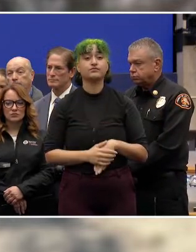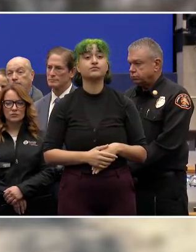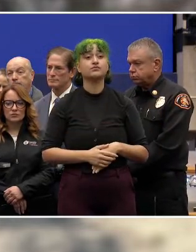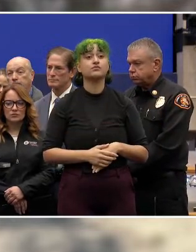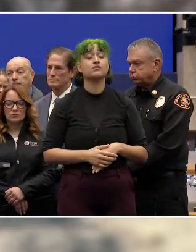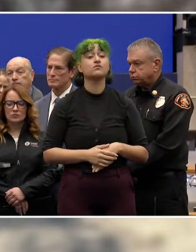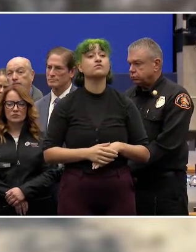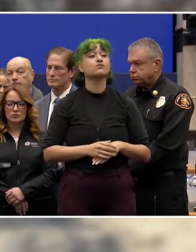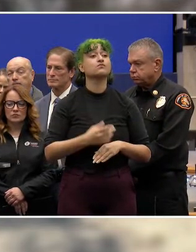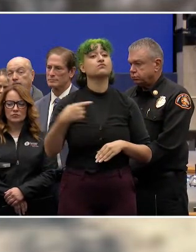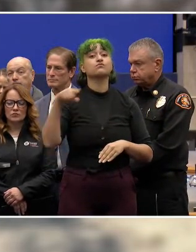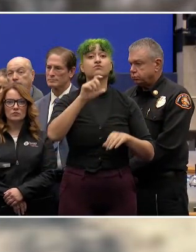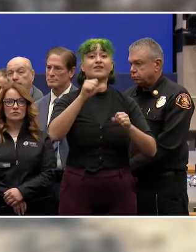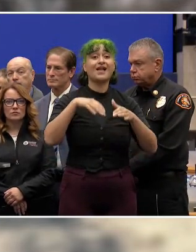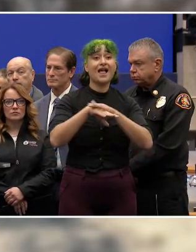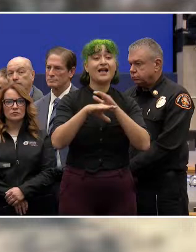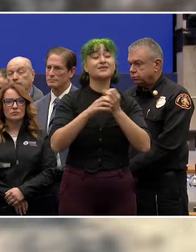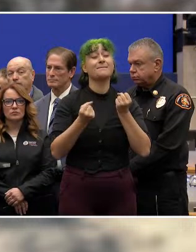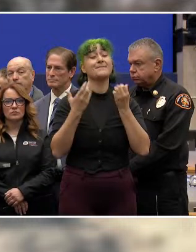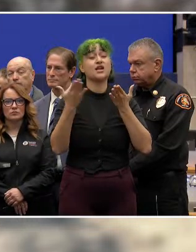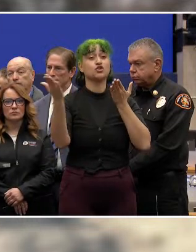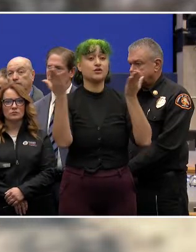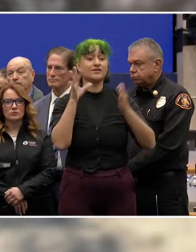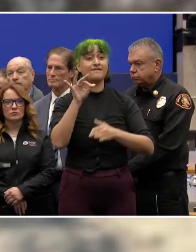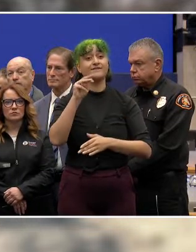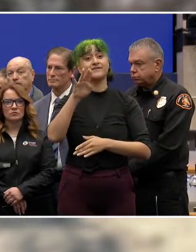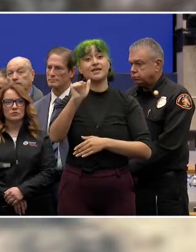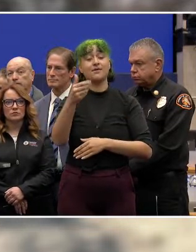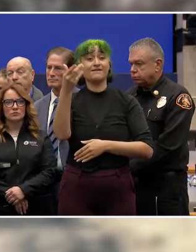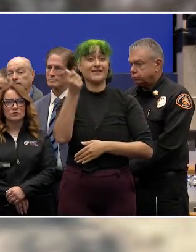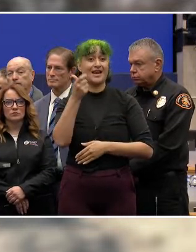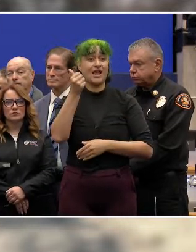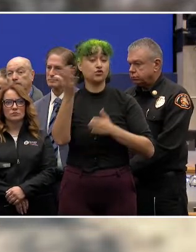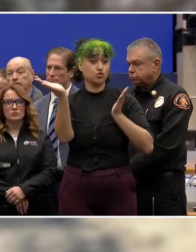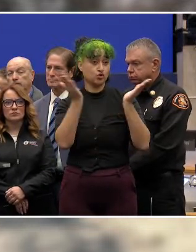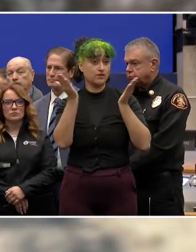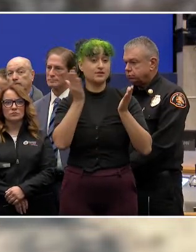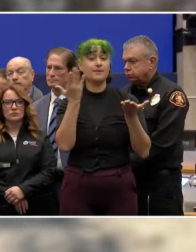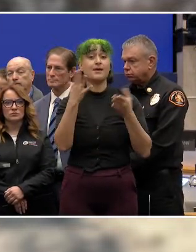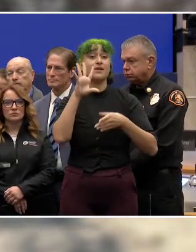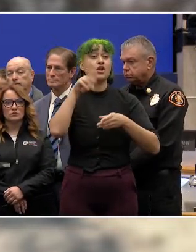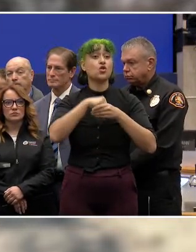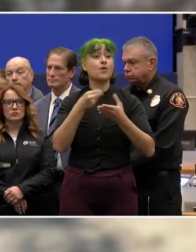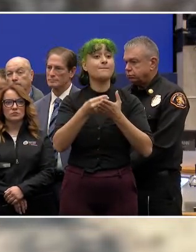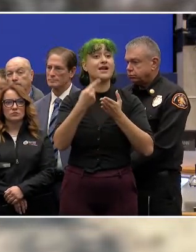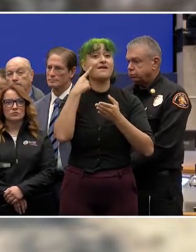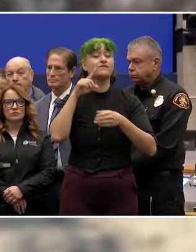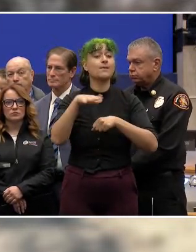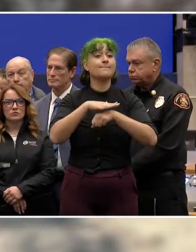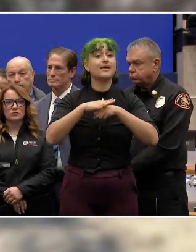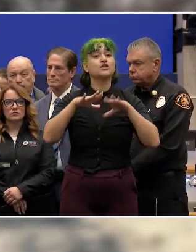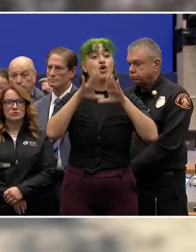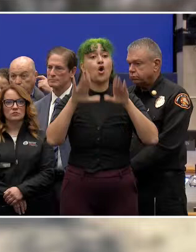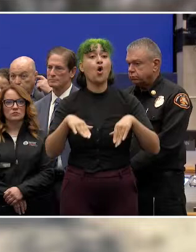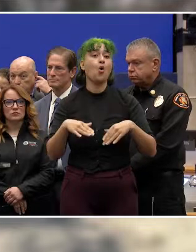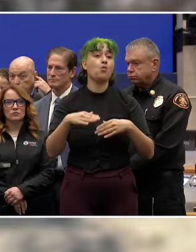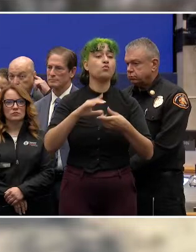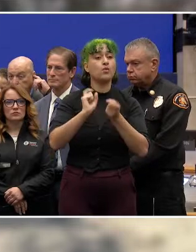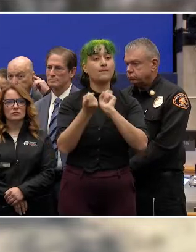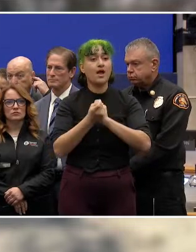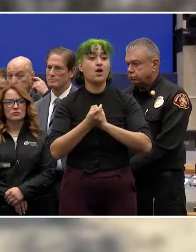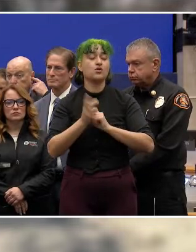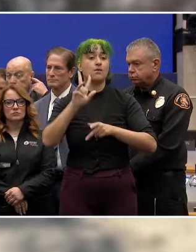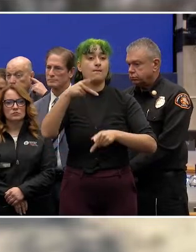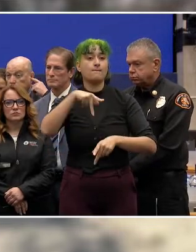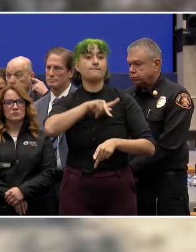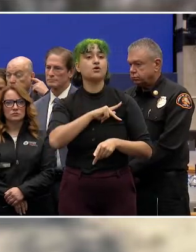can access countless services, including FEMA financial service, which may include money for basic home repairs, personal property